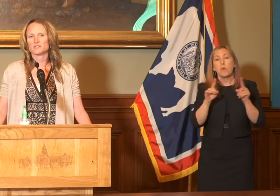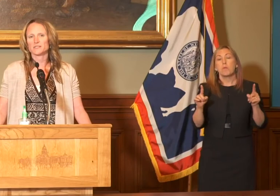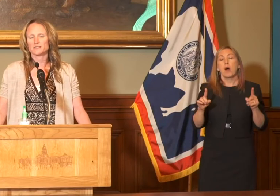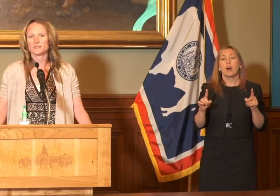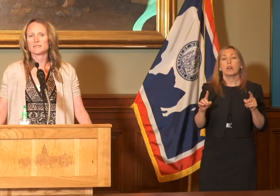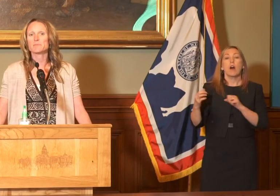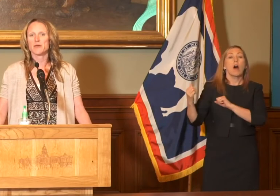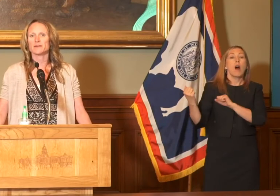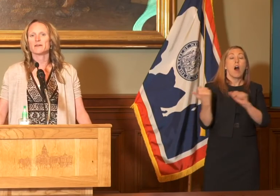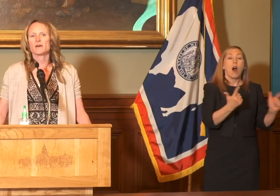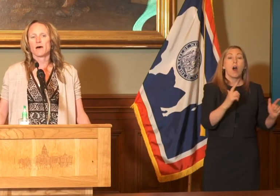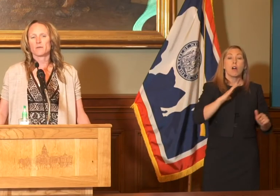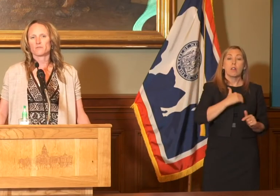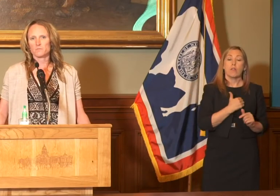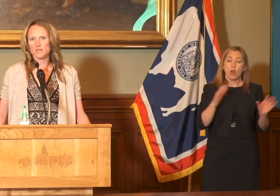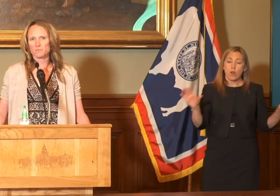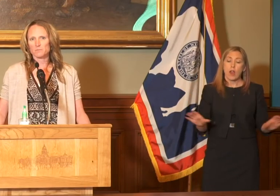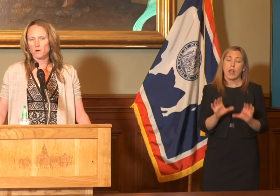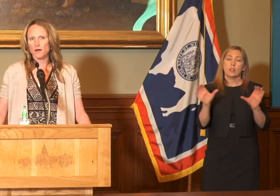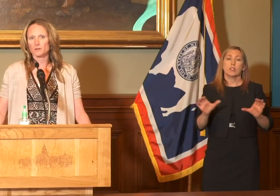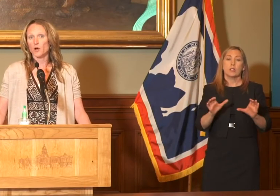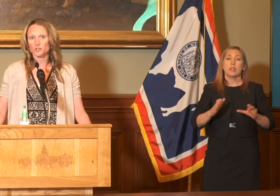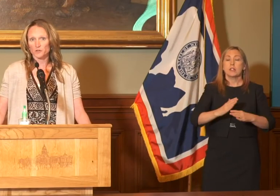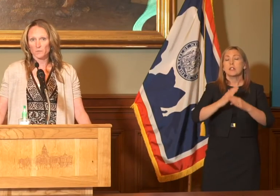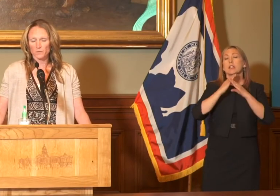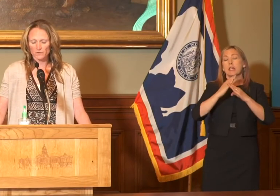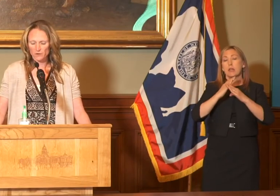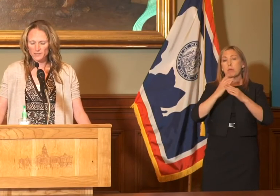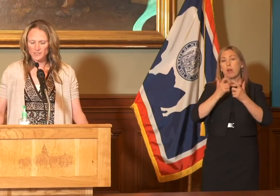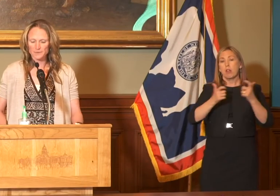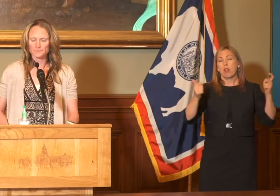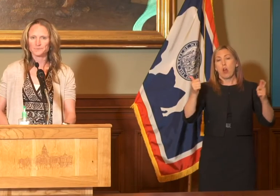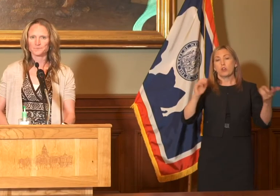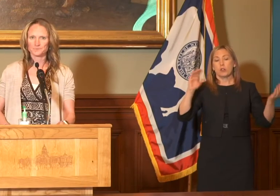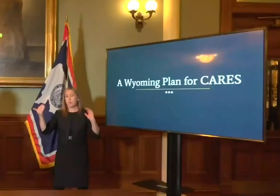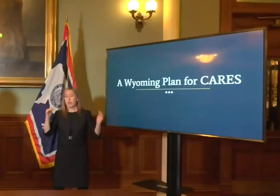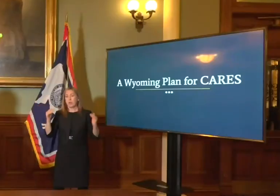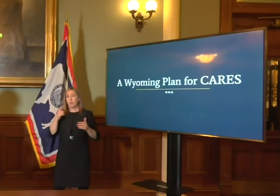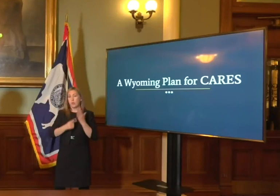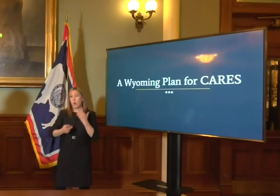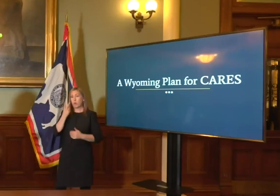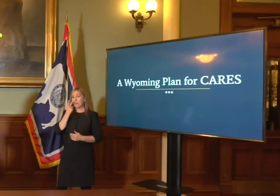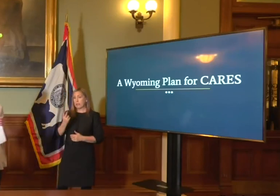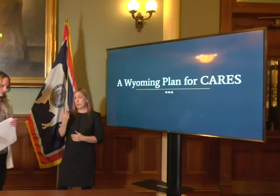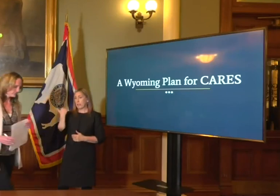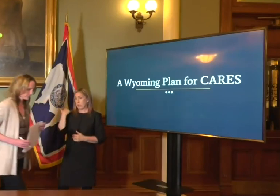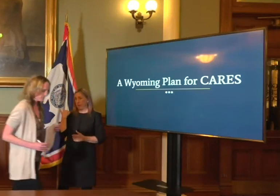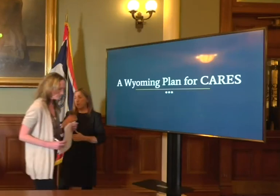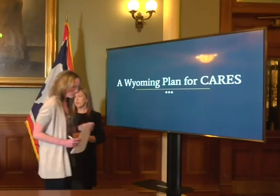our actions is to keep it from being larger than what we've already seen.